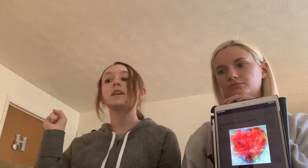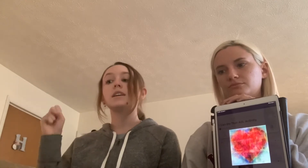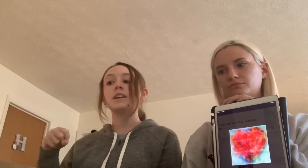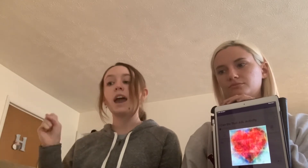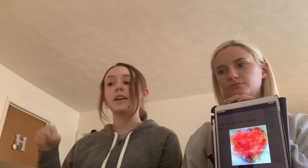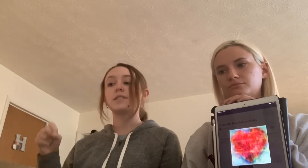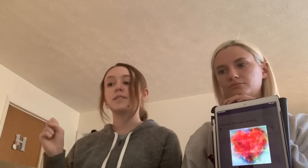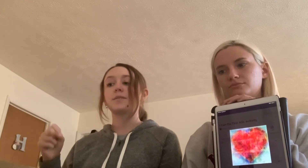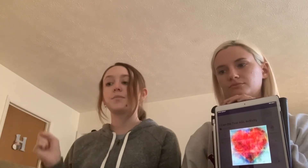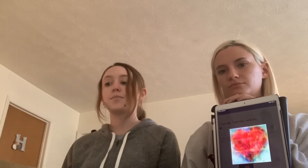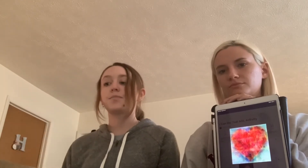Yes.